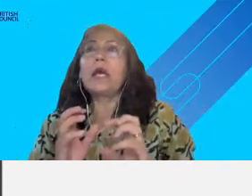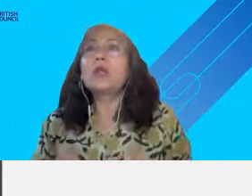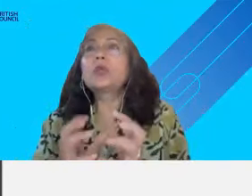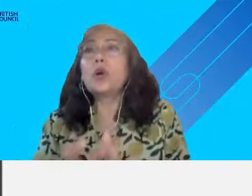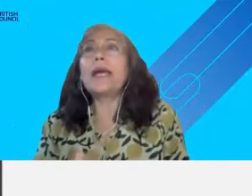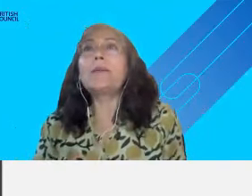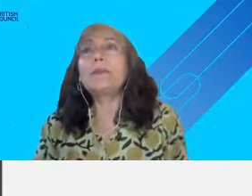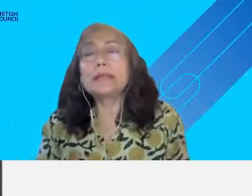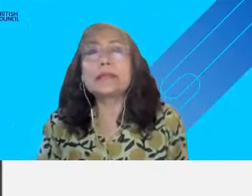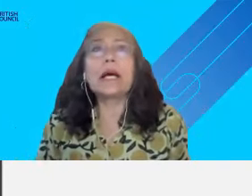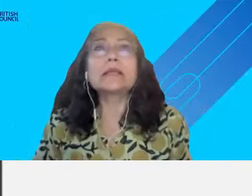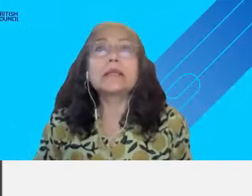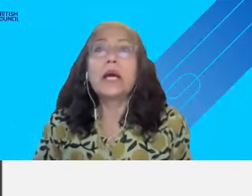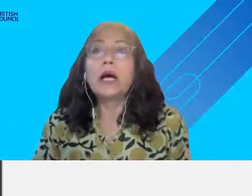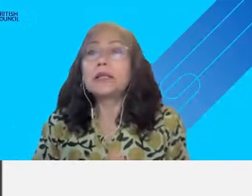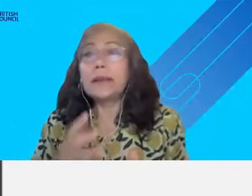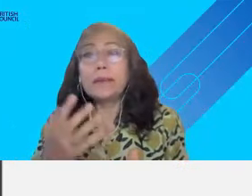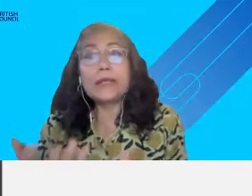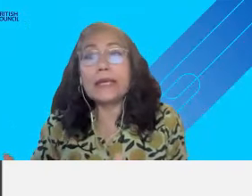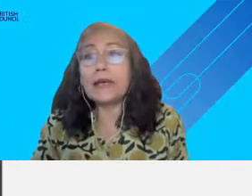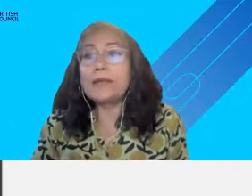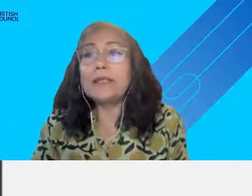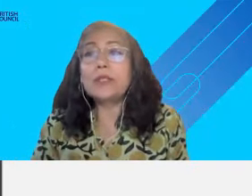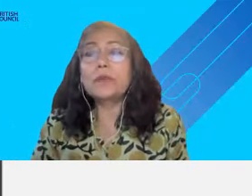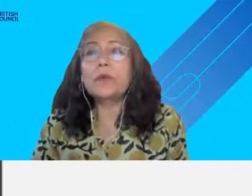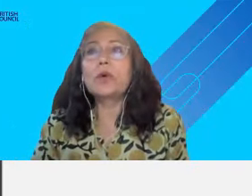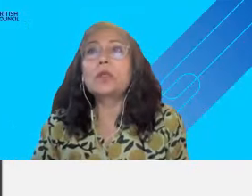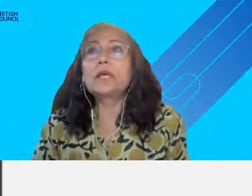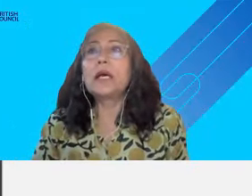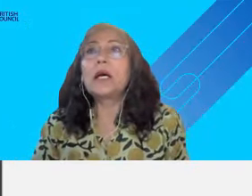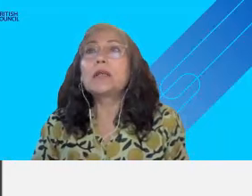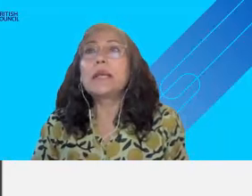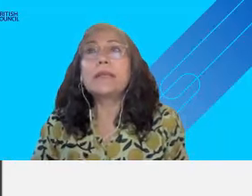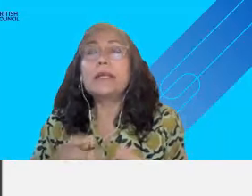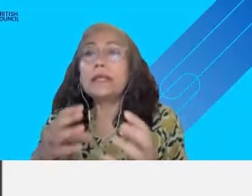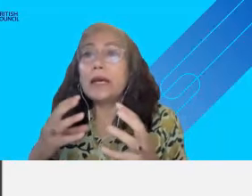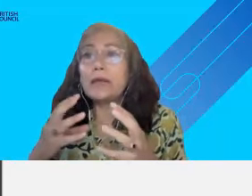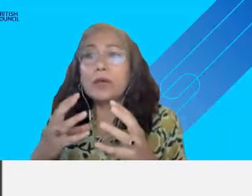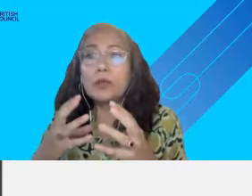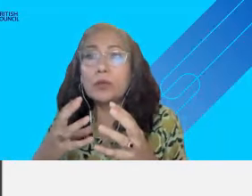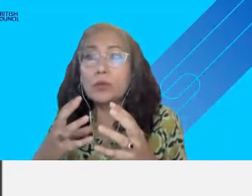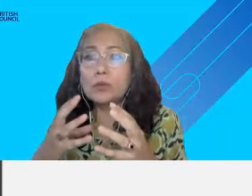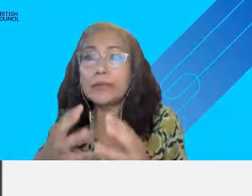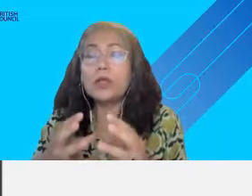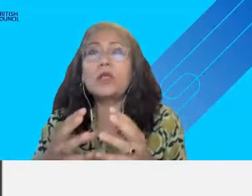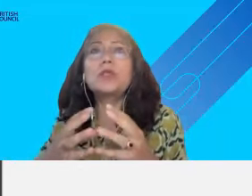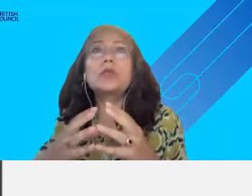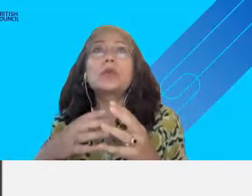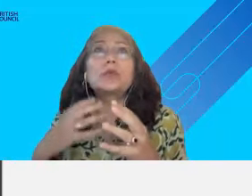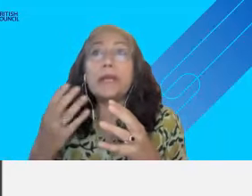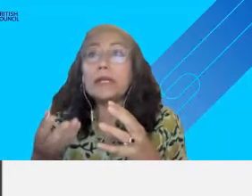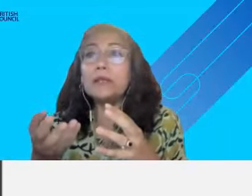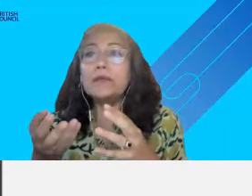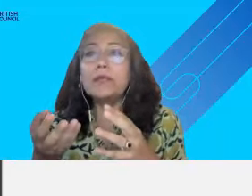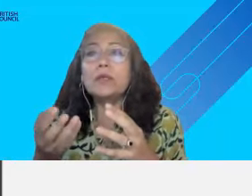something to help this task. Somebody can have leadership roles, somebody can have, technology